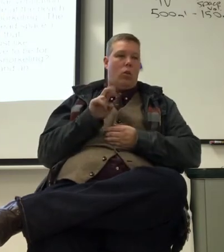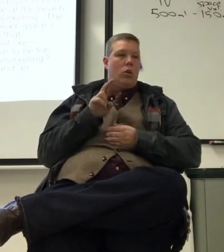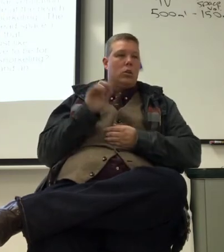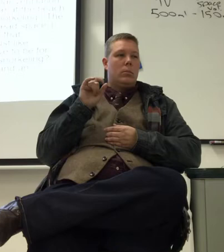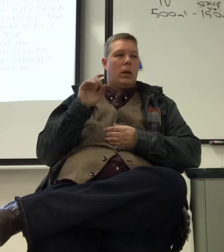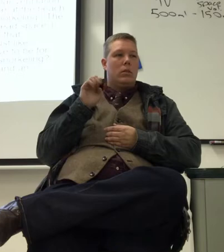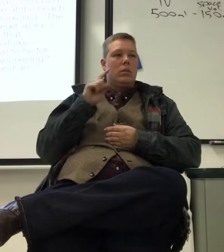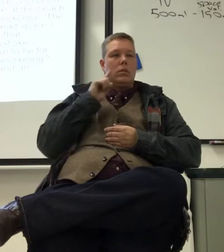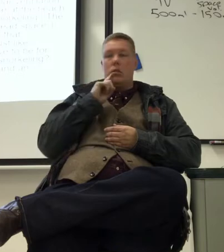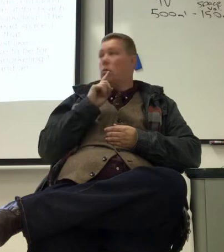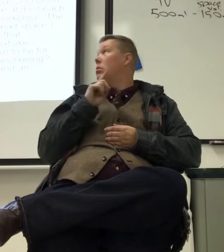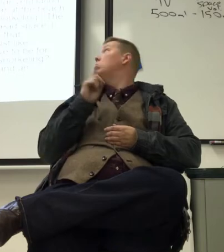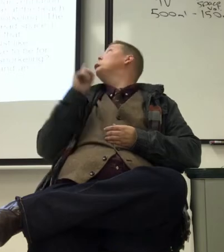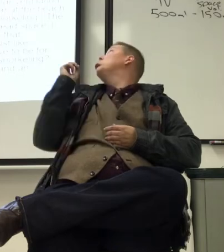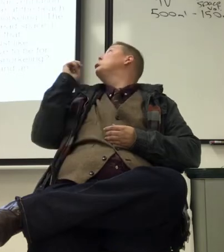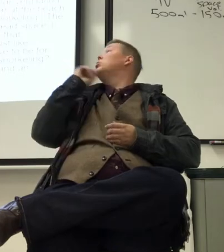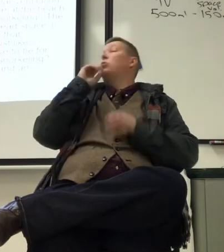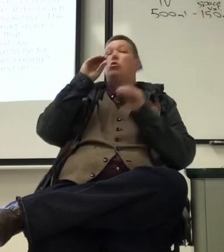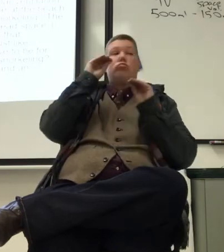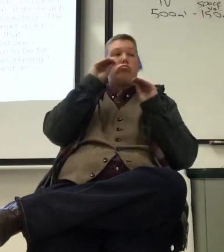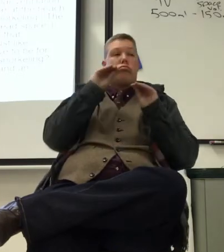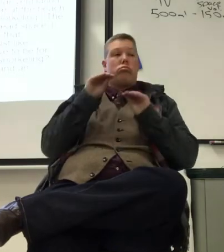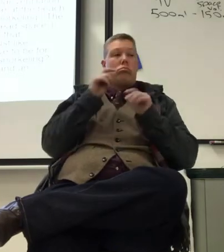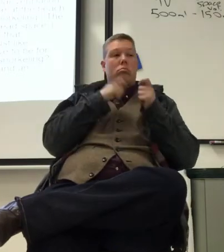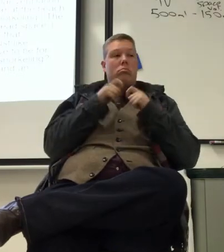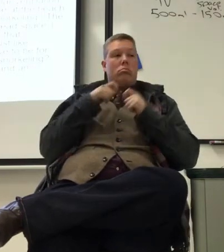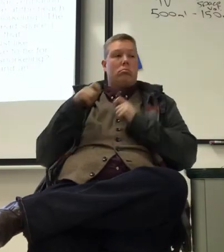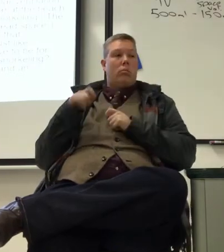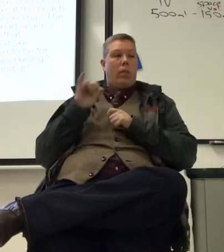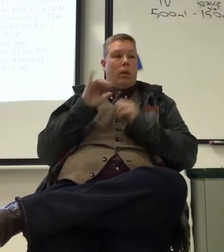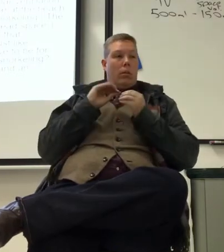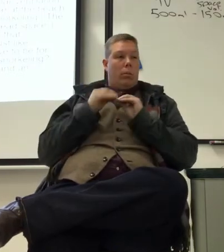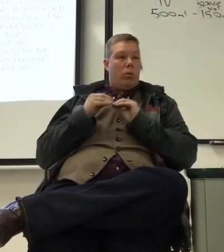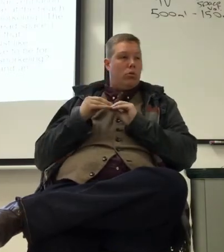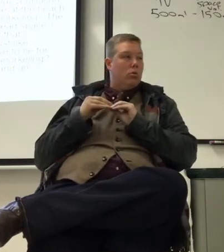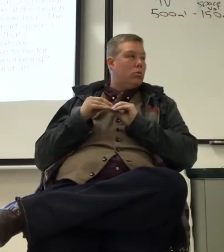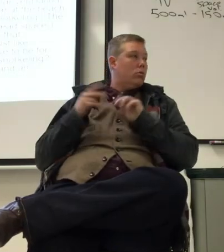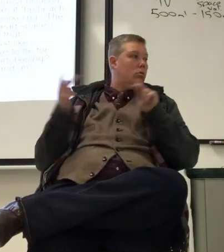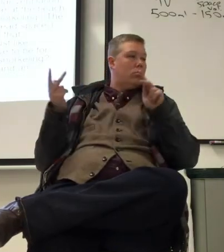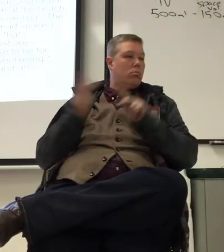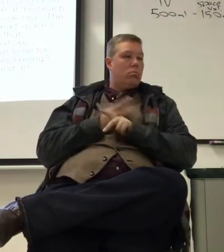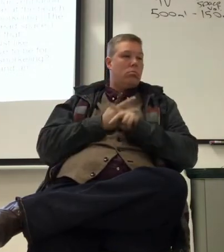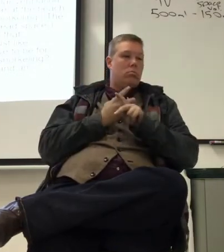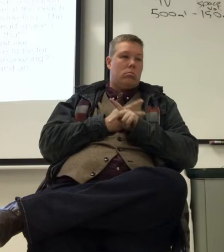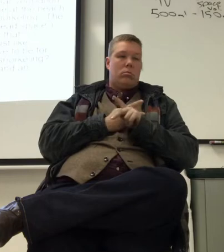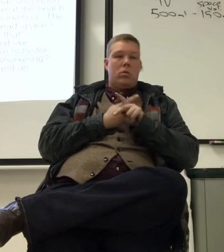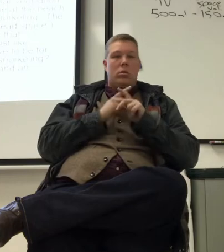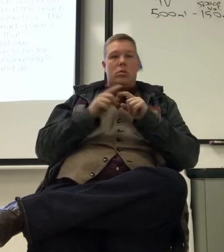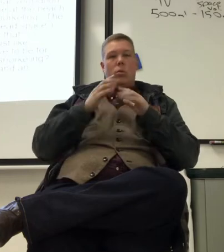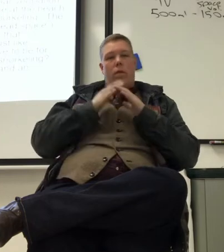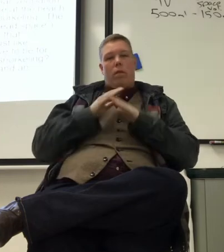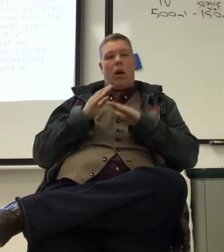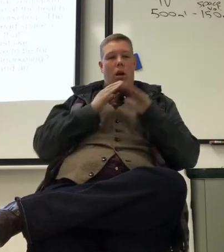do the equation. You multiply it longer than this way. Divide both sides by